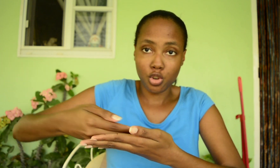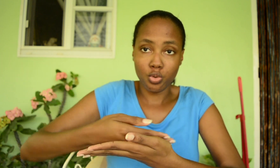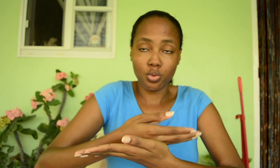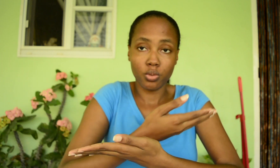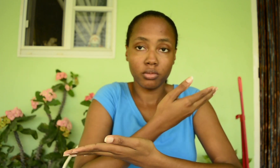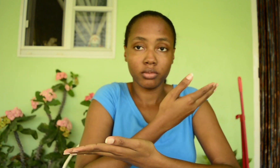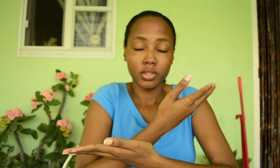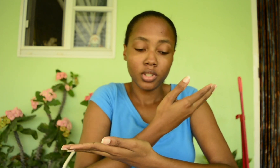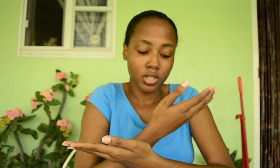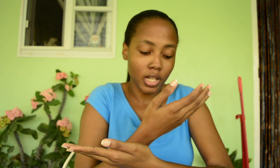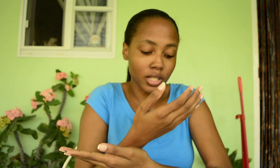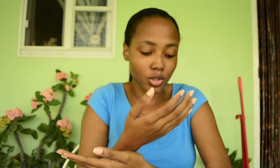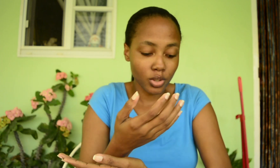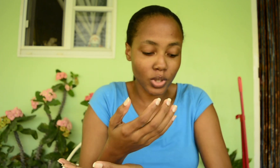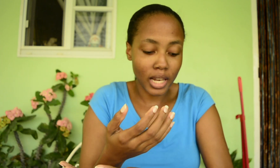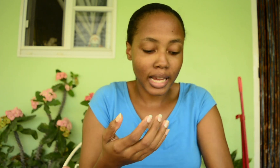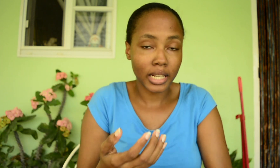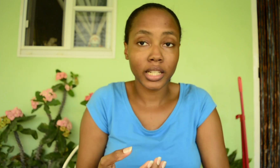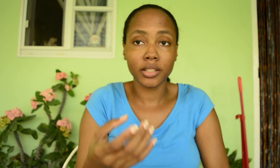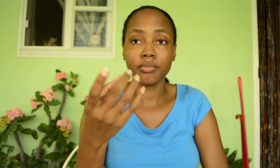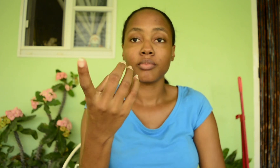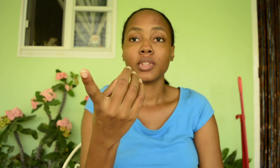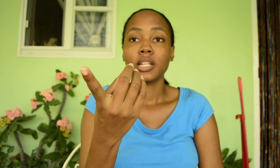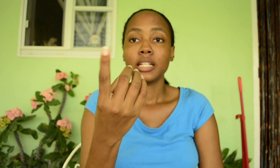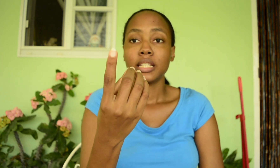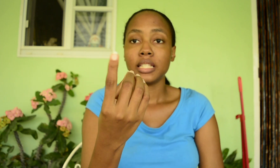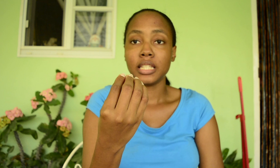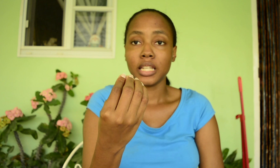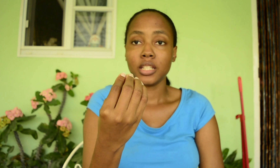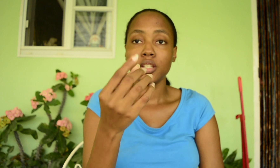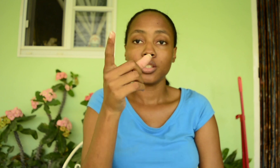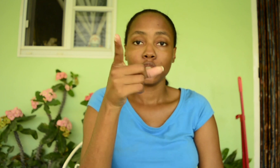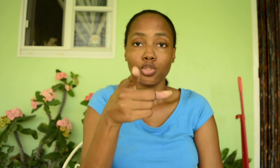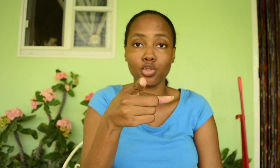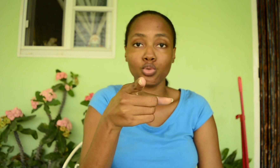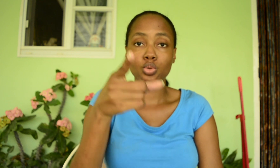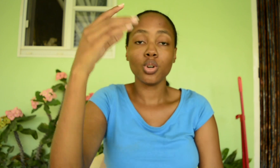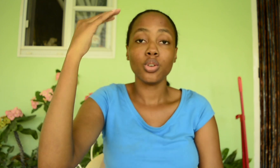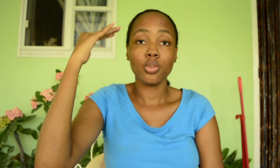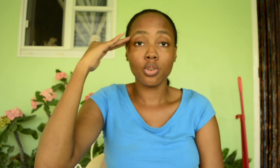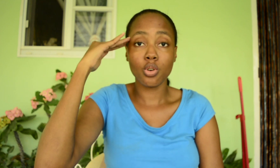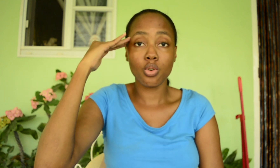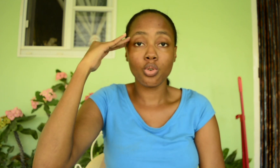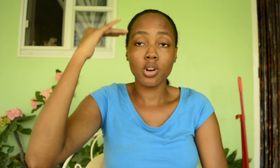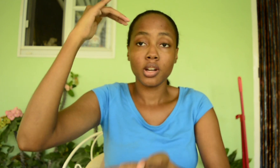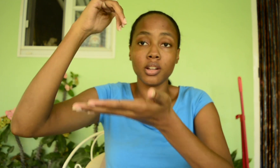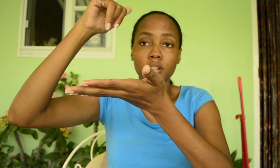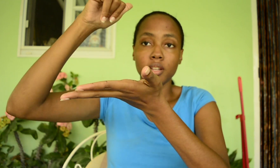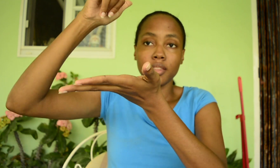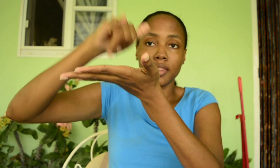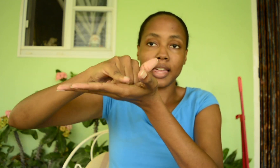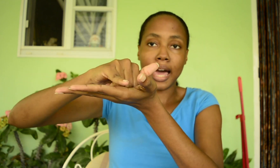new. So let's do that line again. Did you know